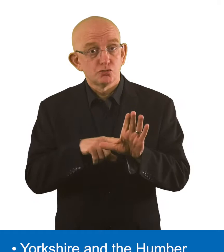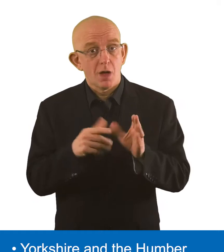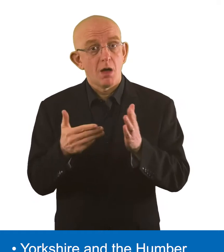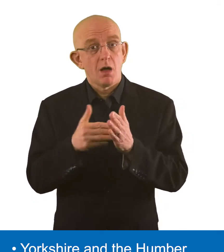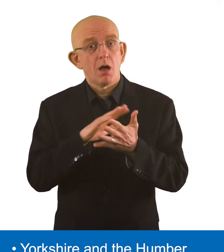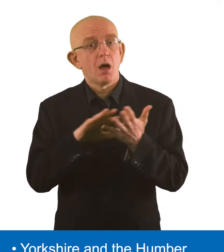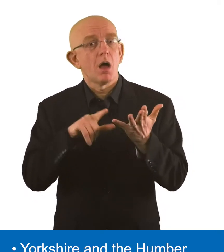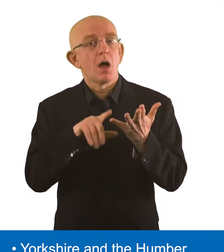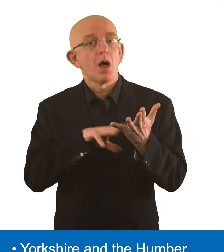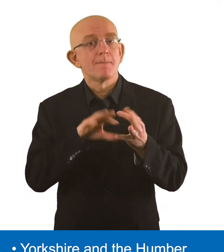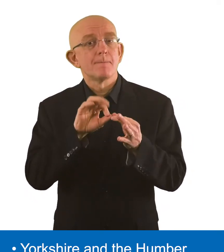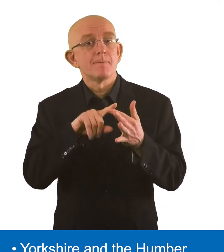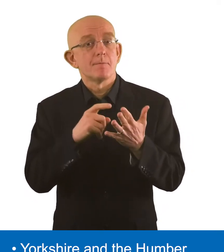Yorkshire and the Humber,